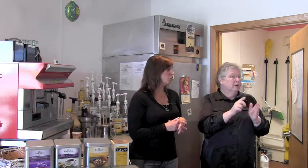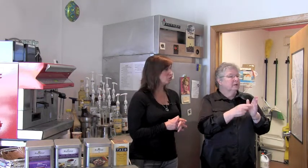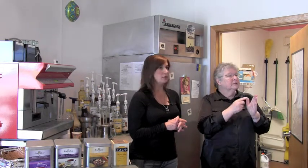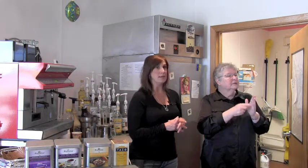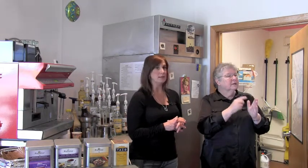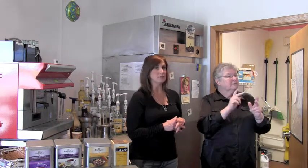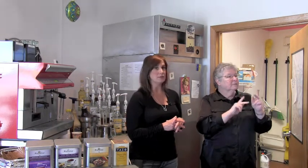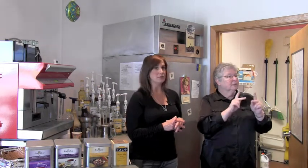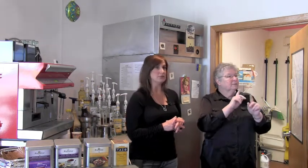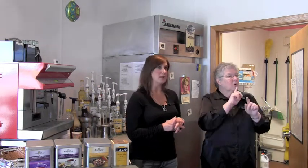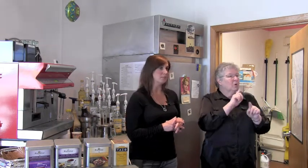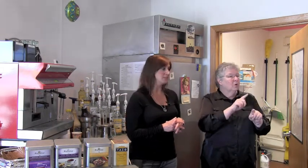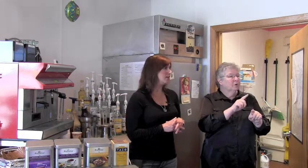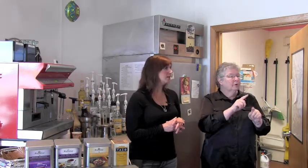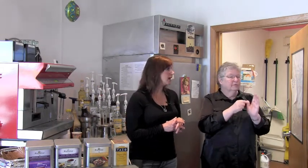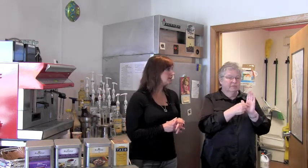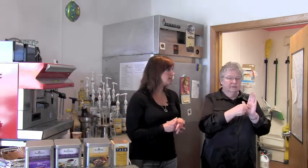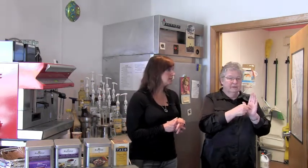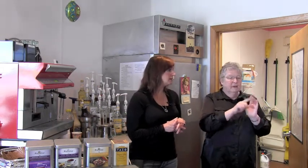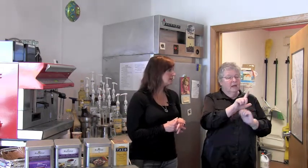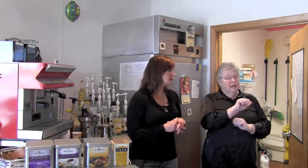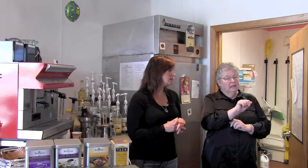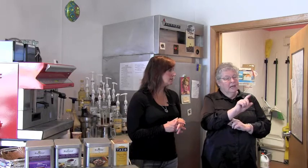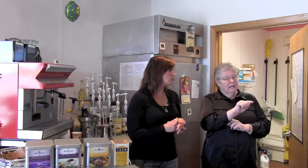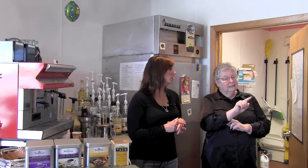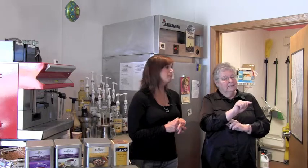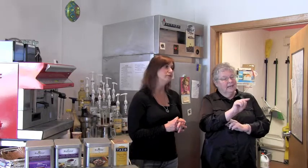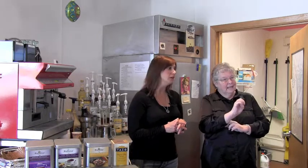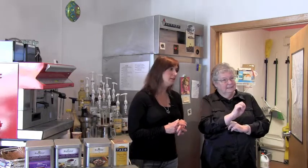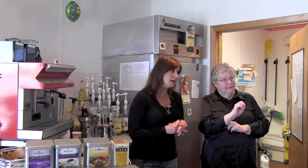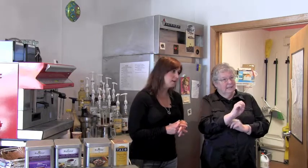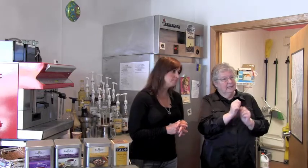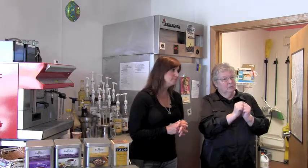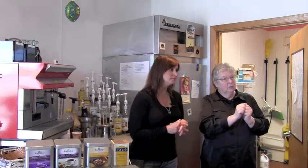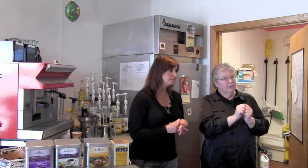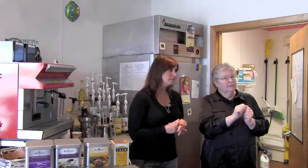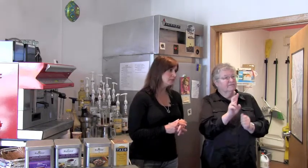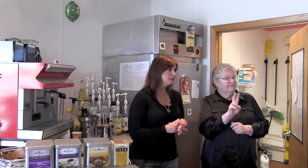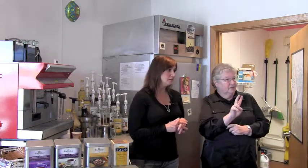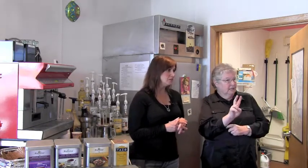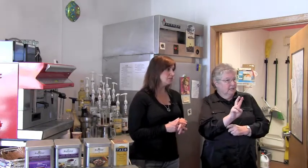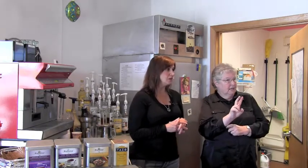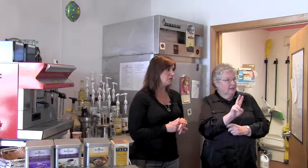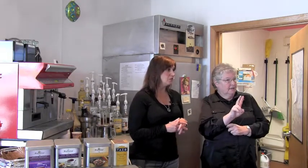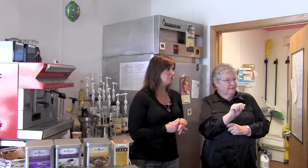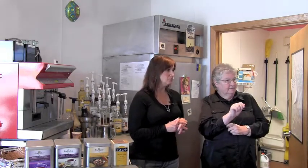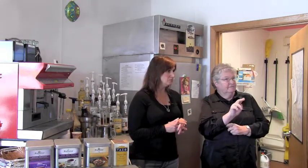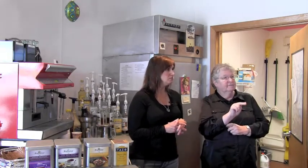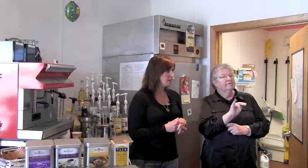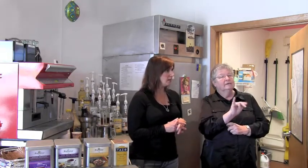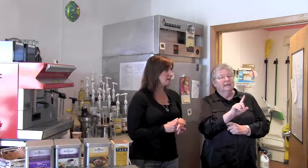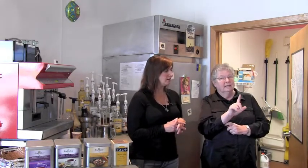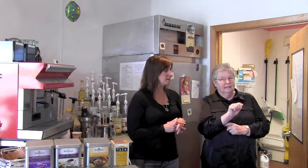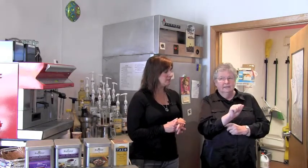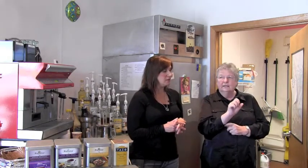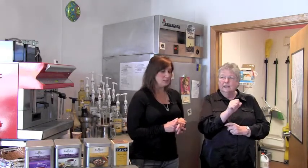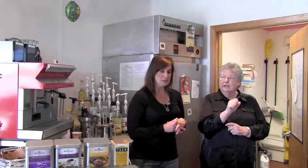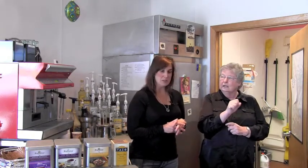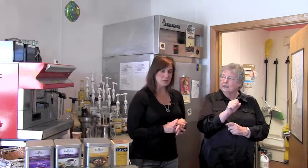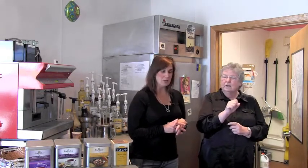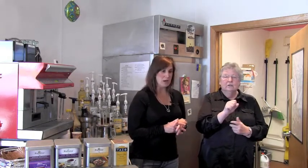people will order like for example, say a latte with vanilla. So,